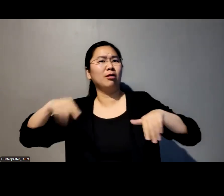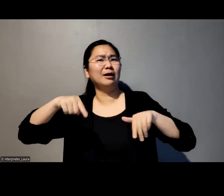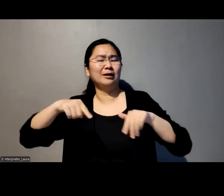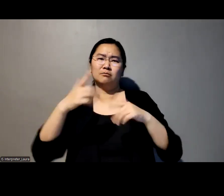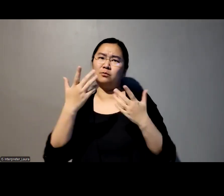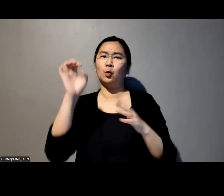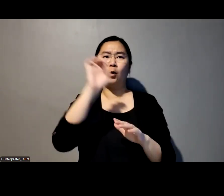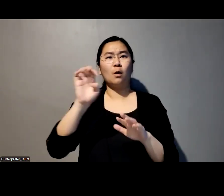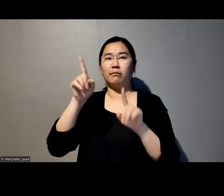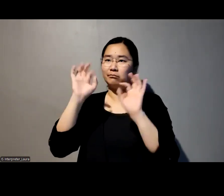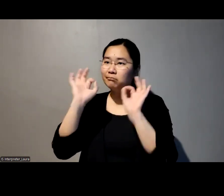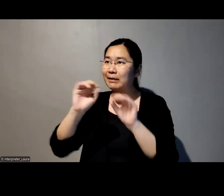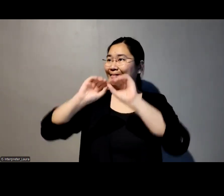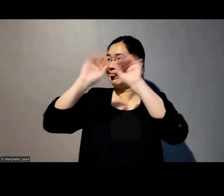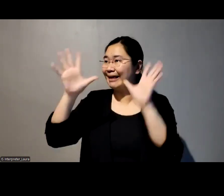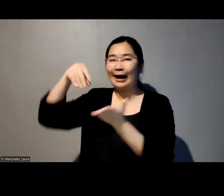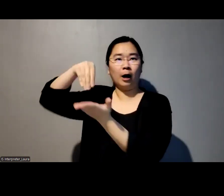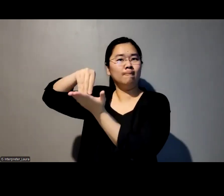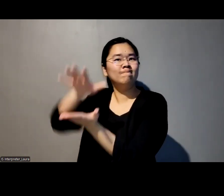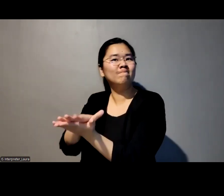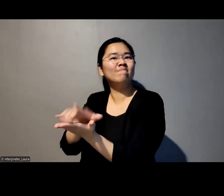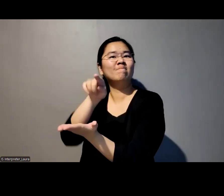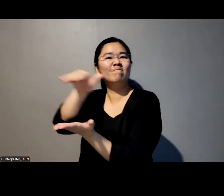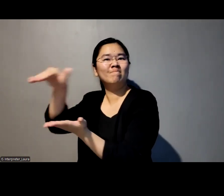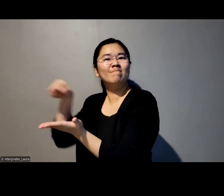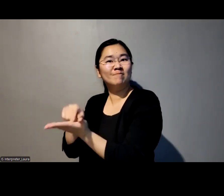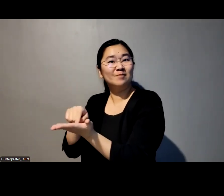children's DI, and